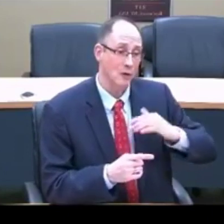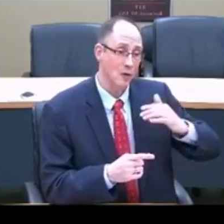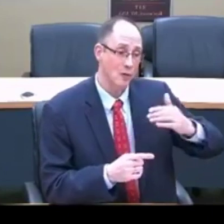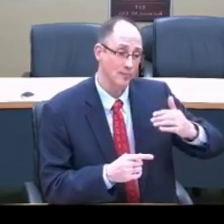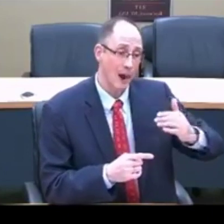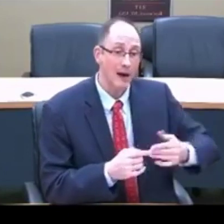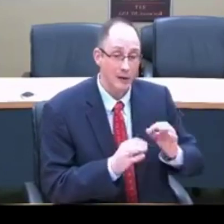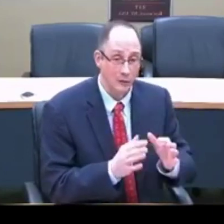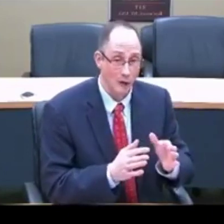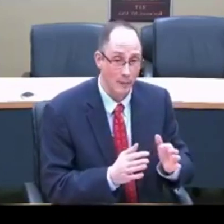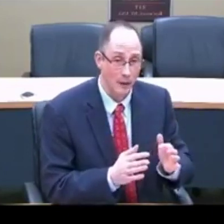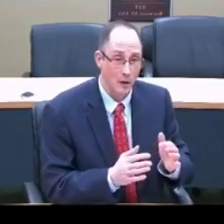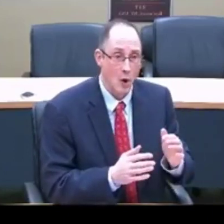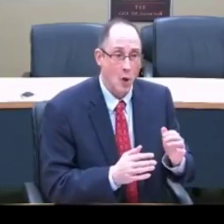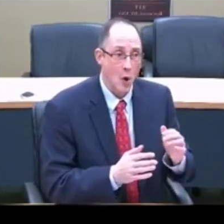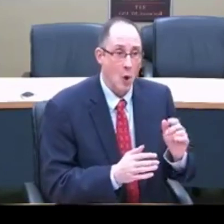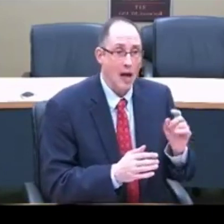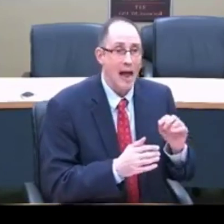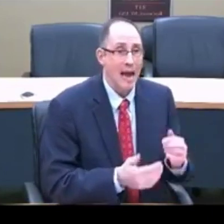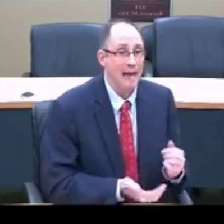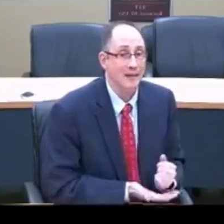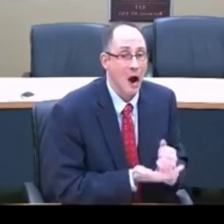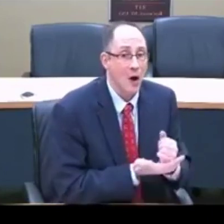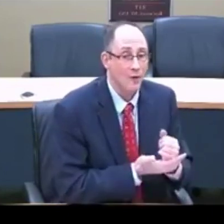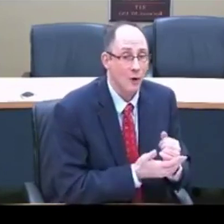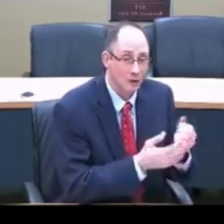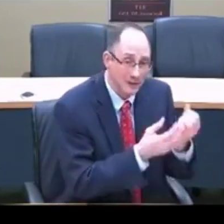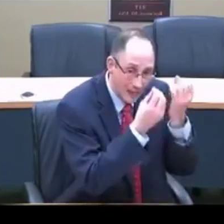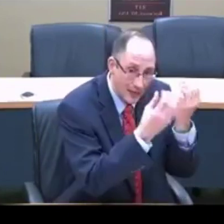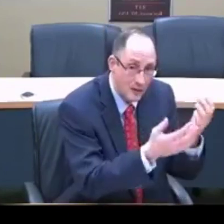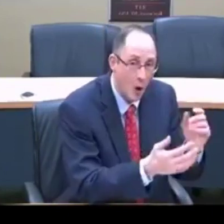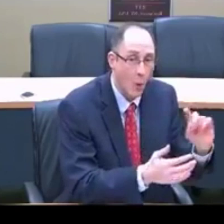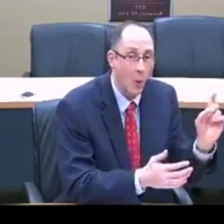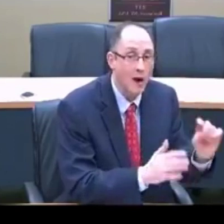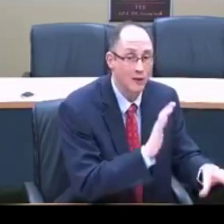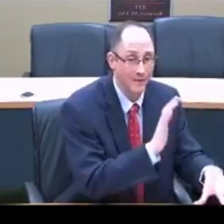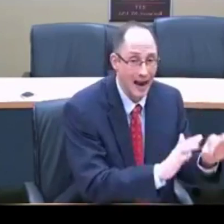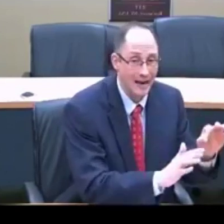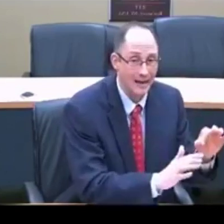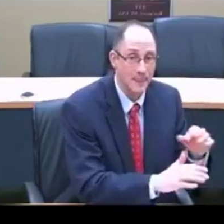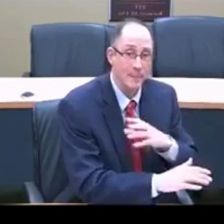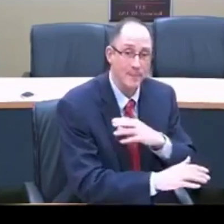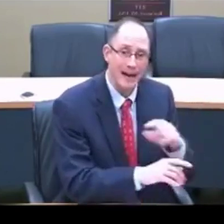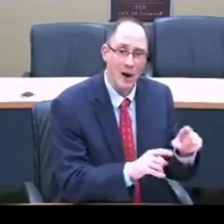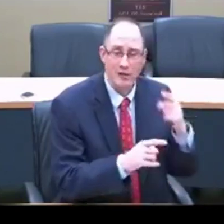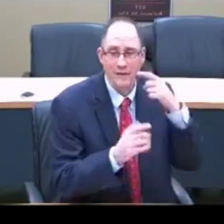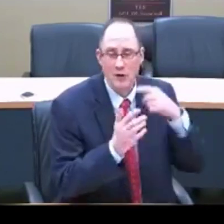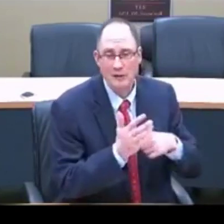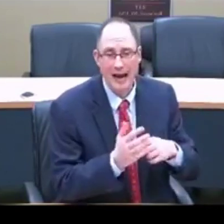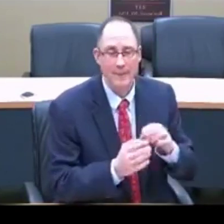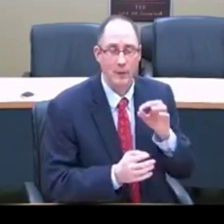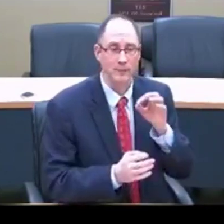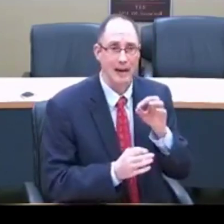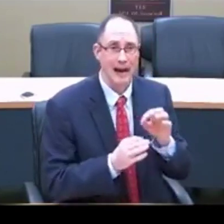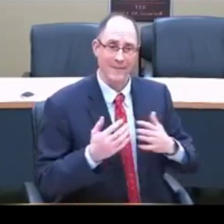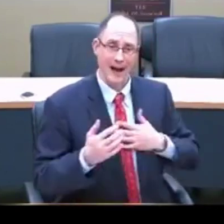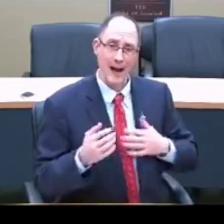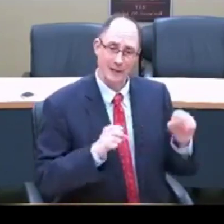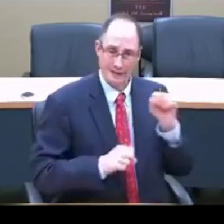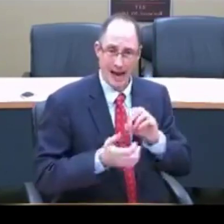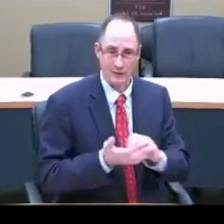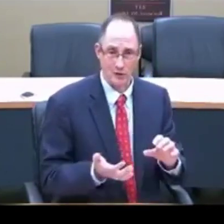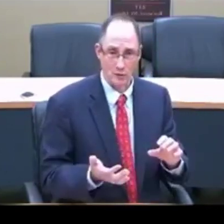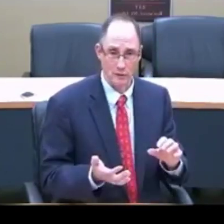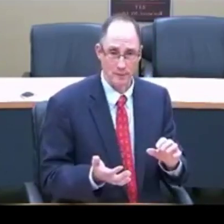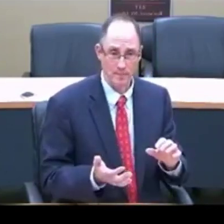like to hire an interpreter. It's helpful to let them know where to find it. And also, for example, if I'm a